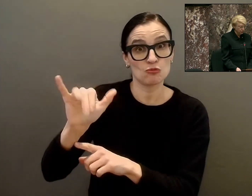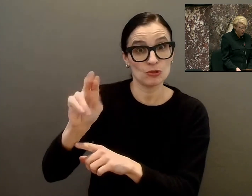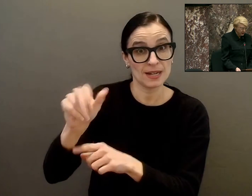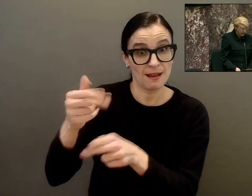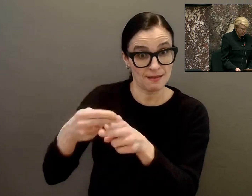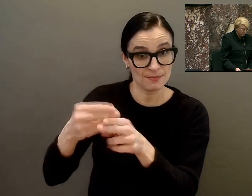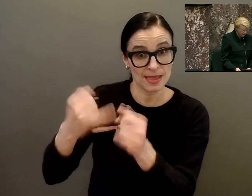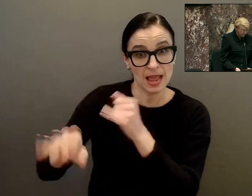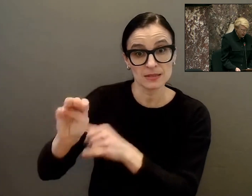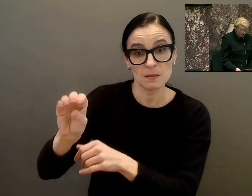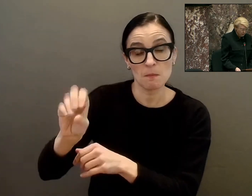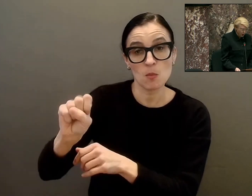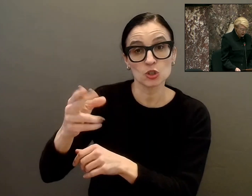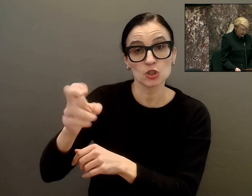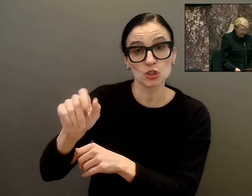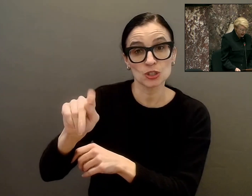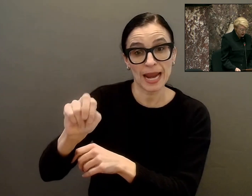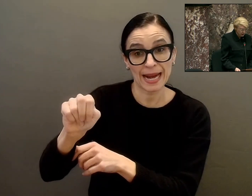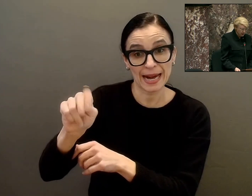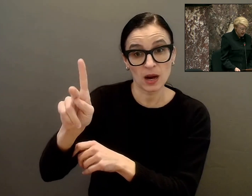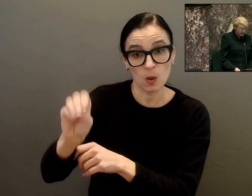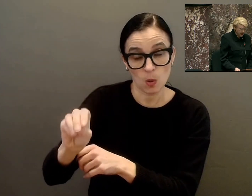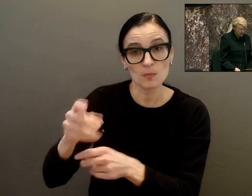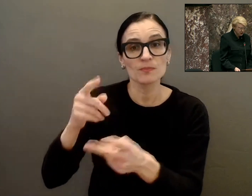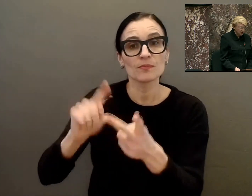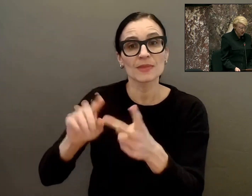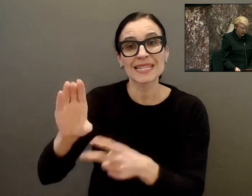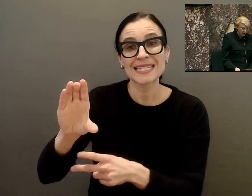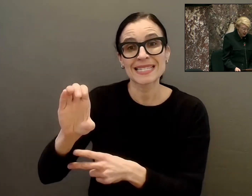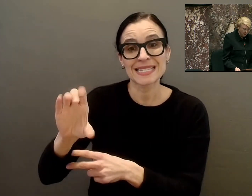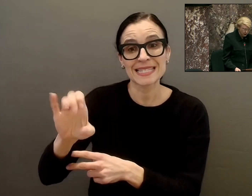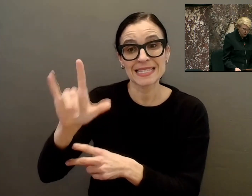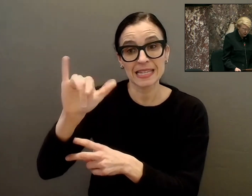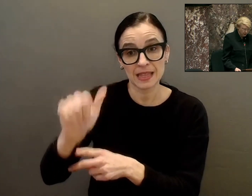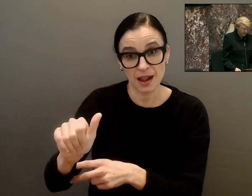Cecilia Raweeder, Molly Taylor, Tashish